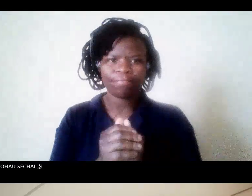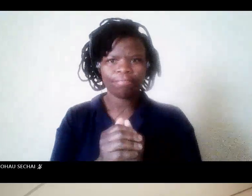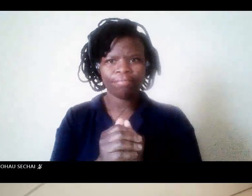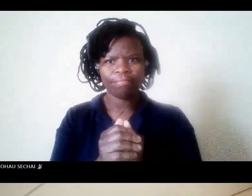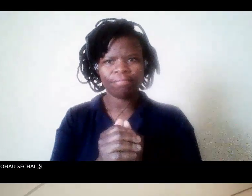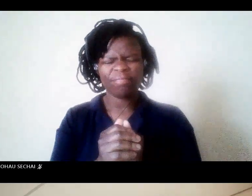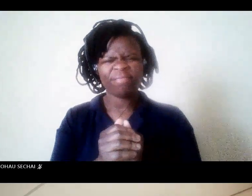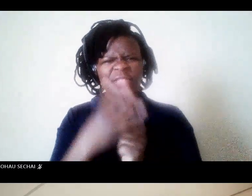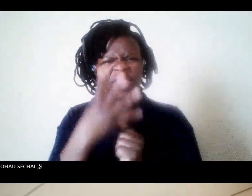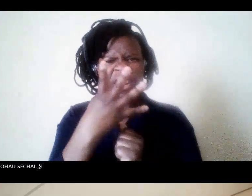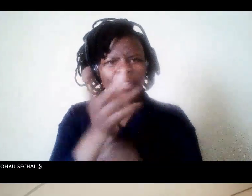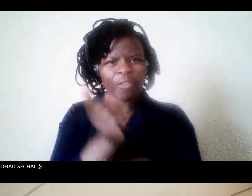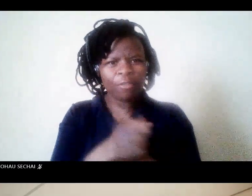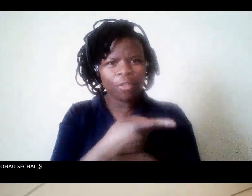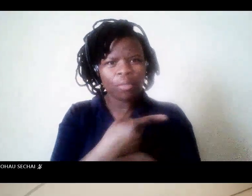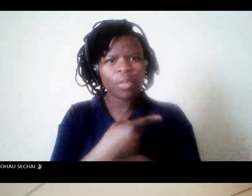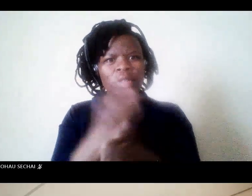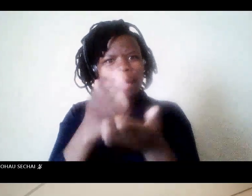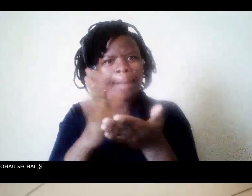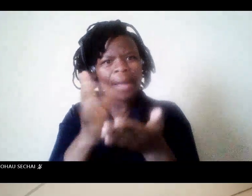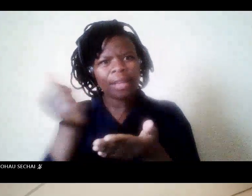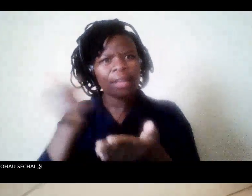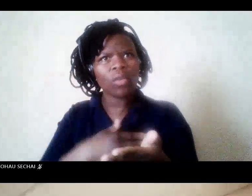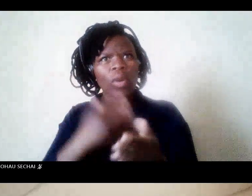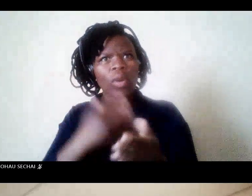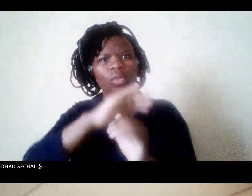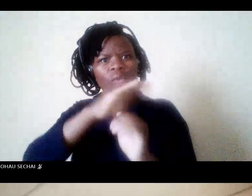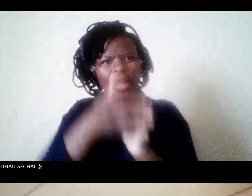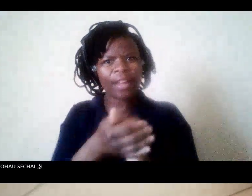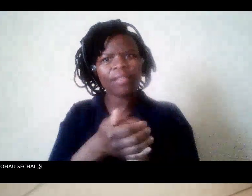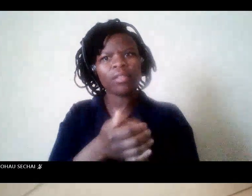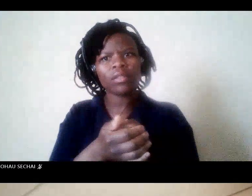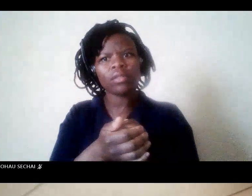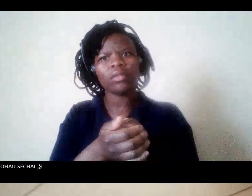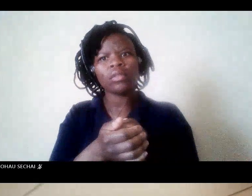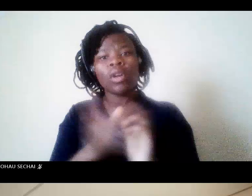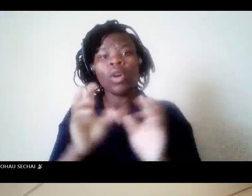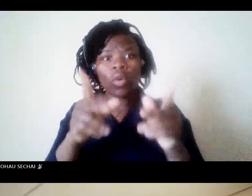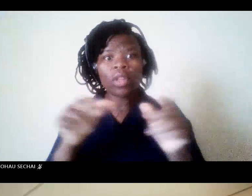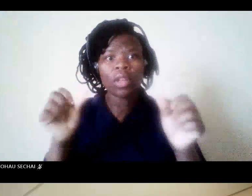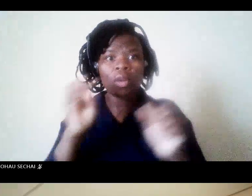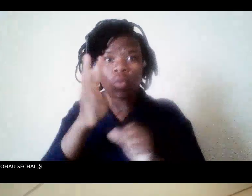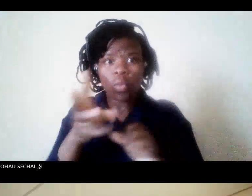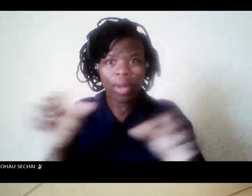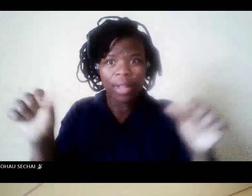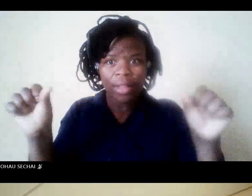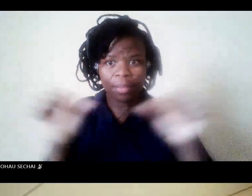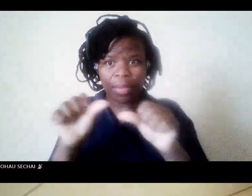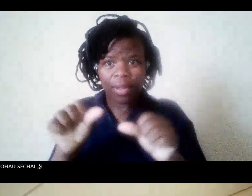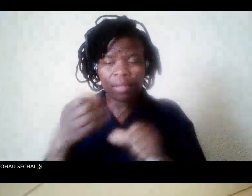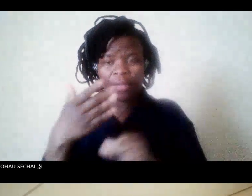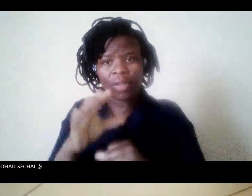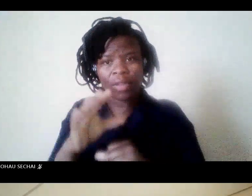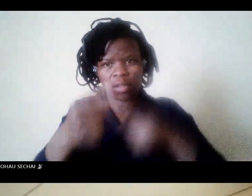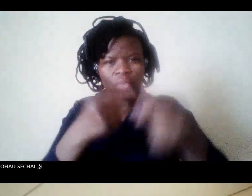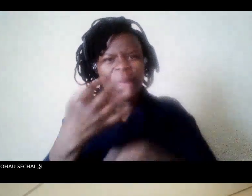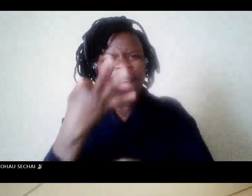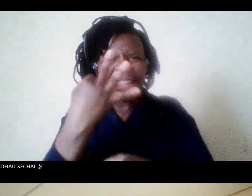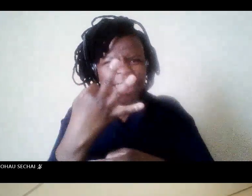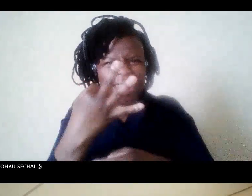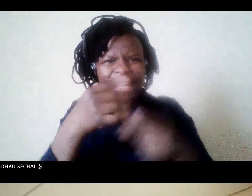is the other part I wanted to cover that was very important? So when we come back, we'll now go through the 3 different part presentations